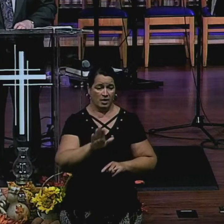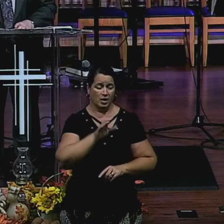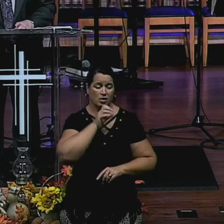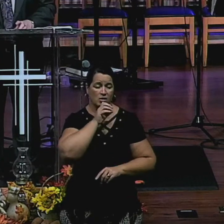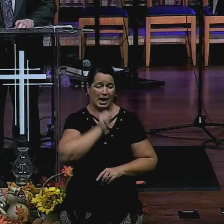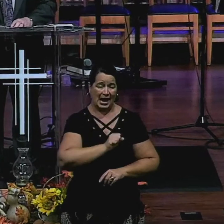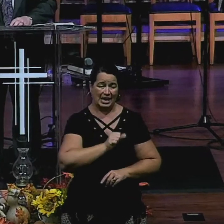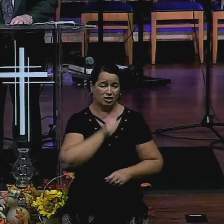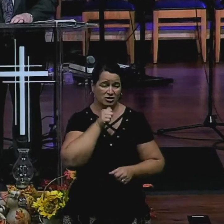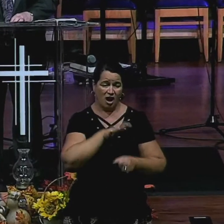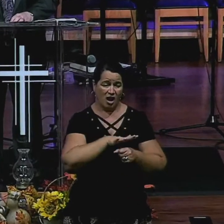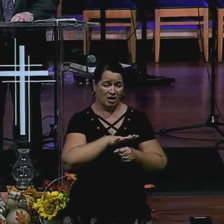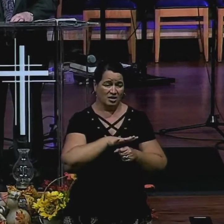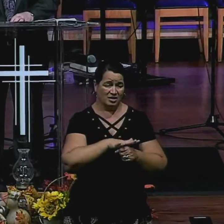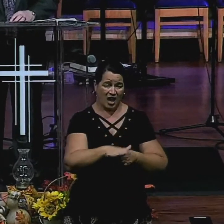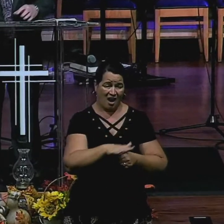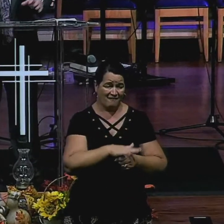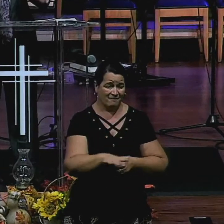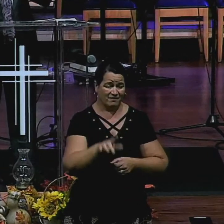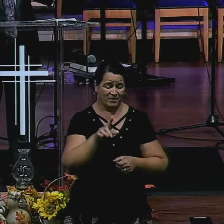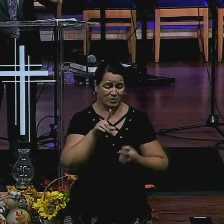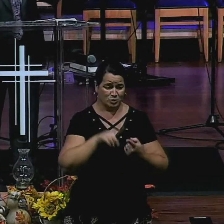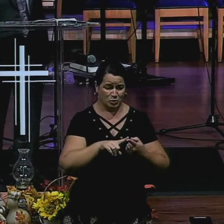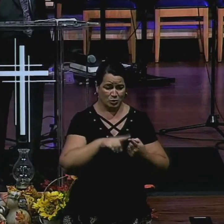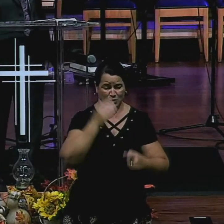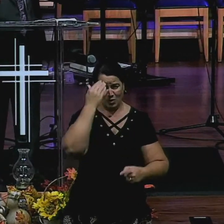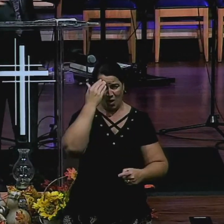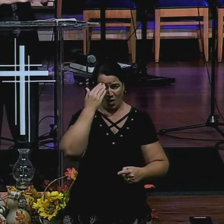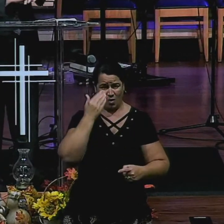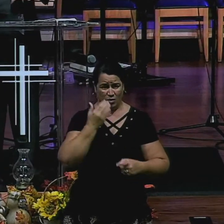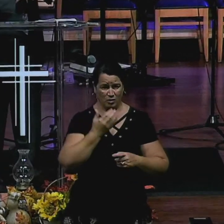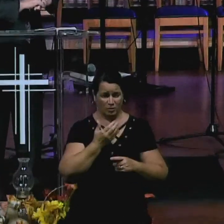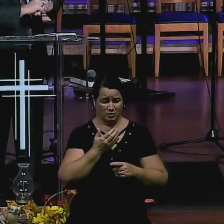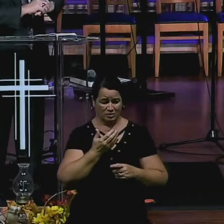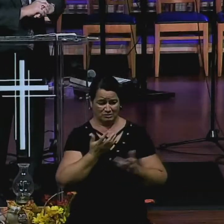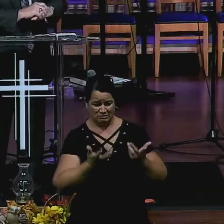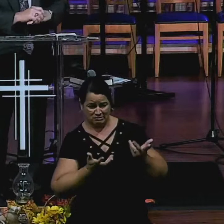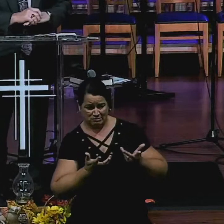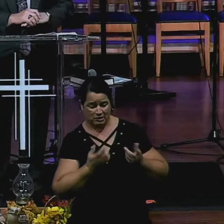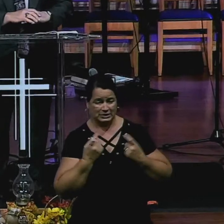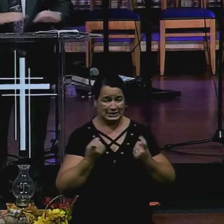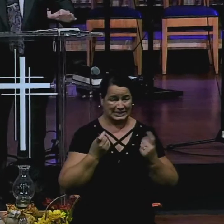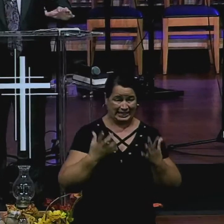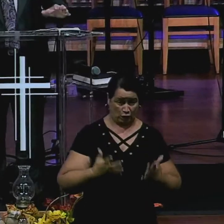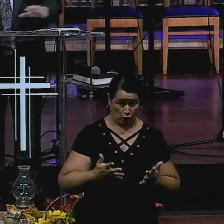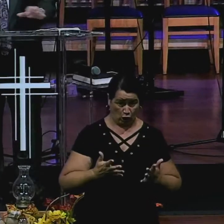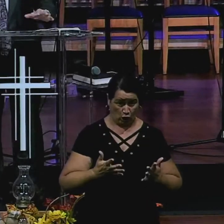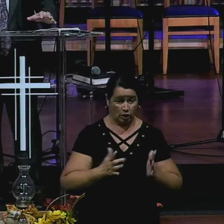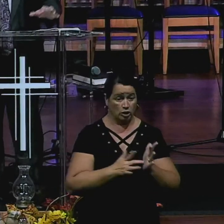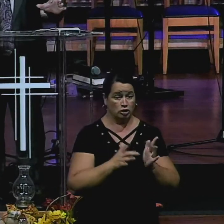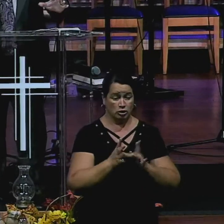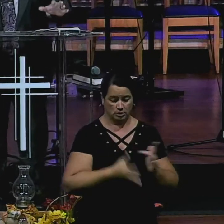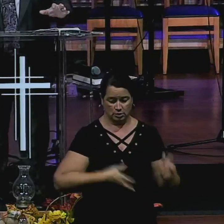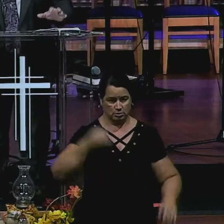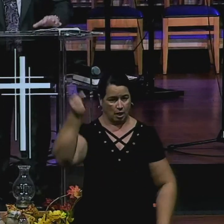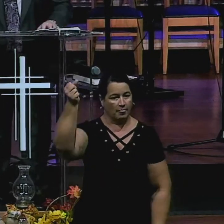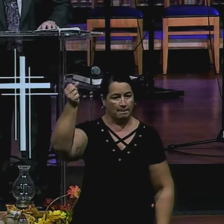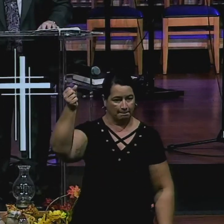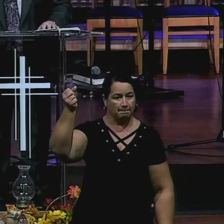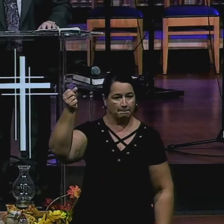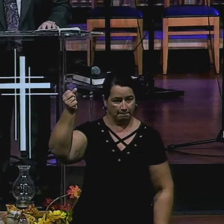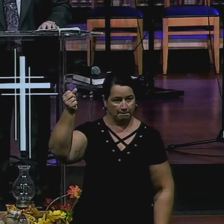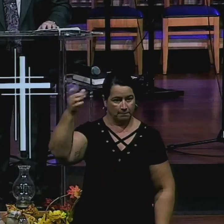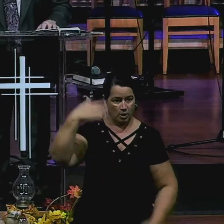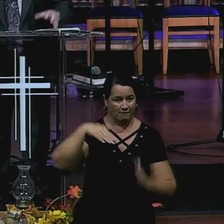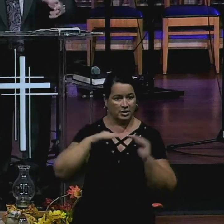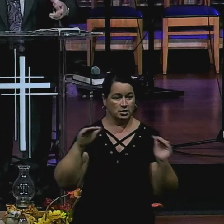another subject for another day. But here's the thing. The blood of Jesus Christ is a covering for our sin. It's a